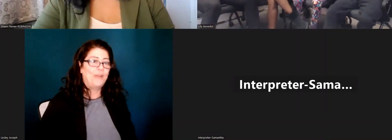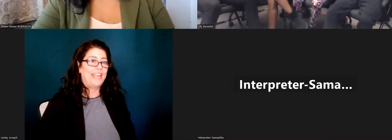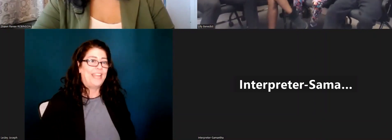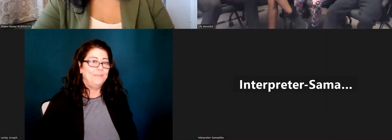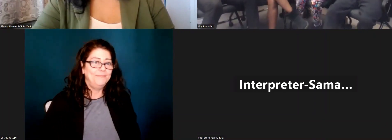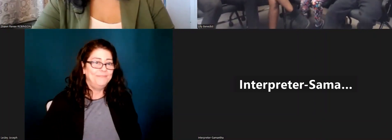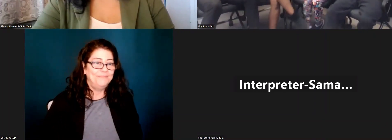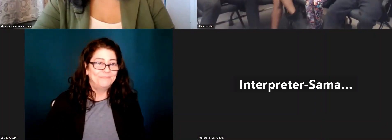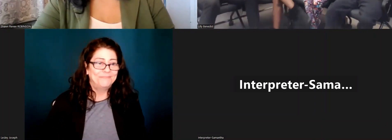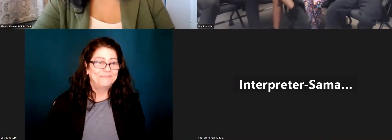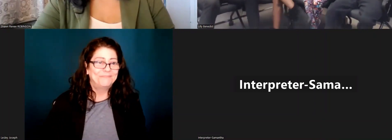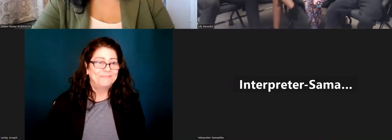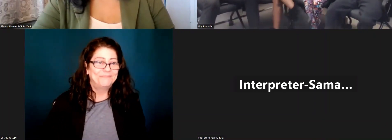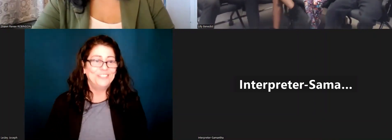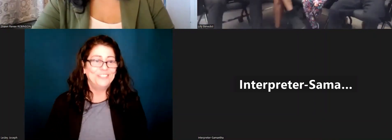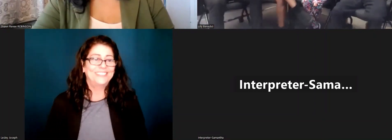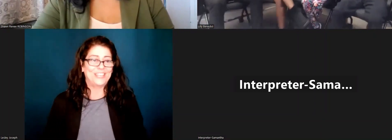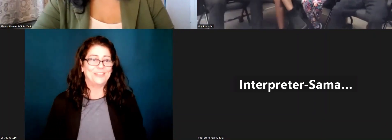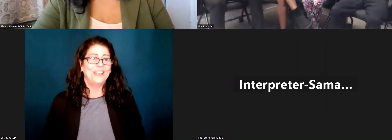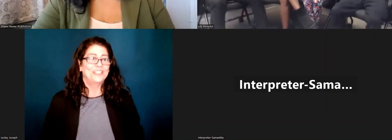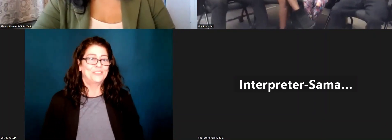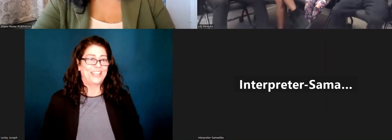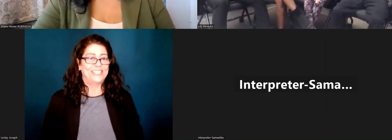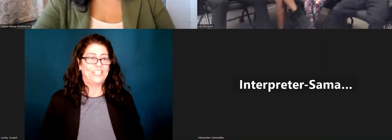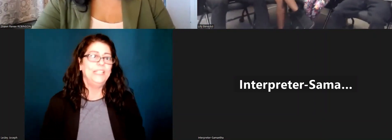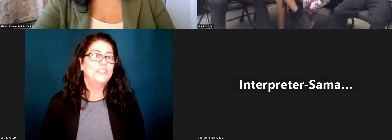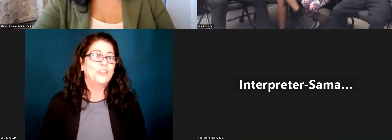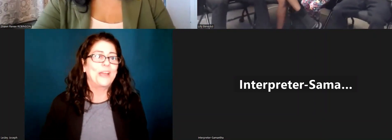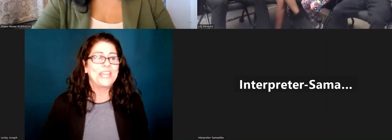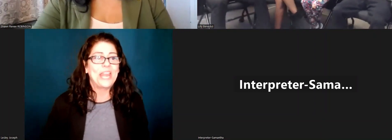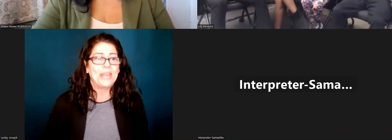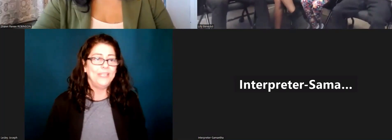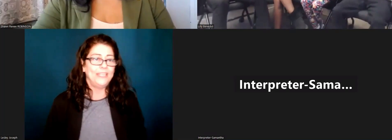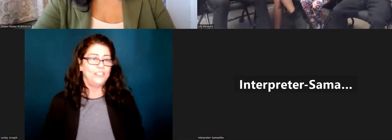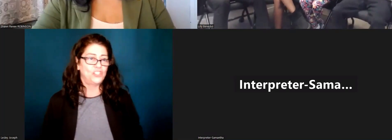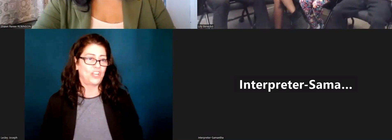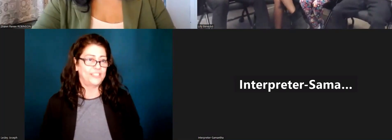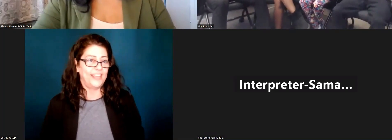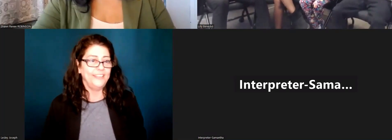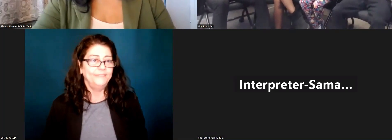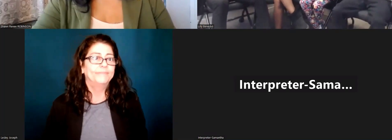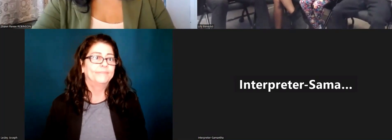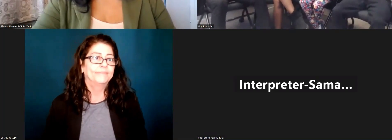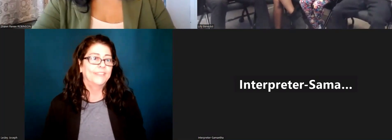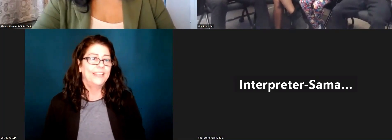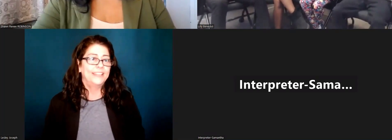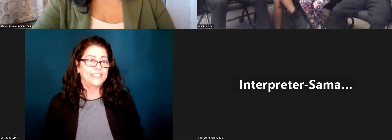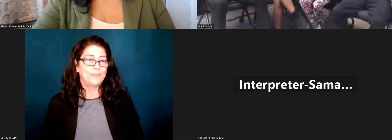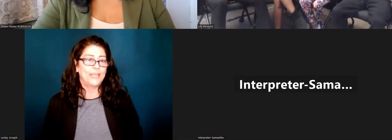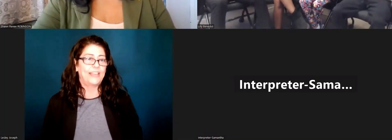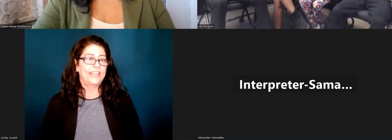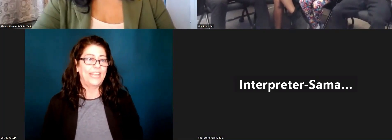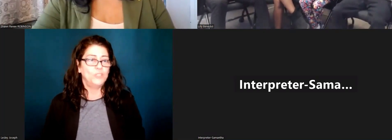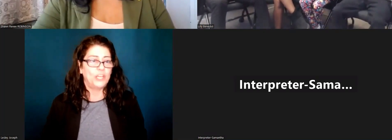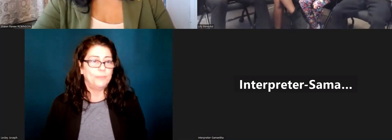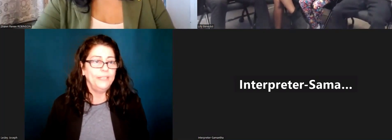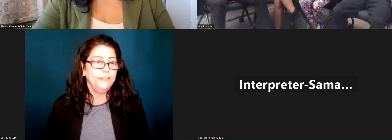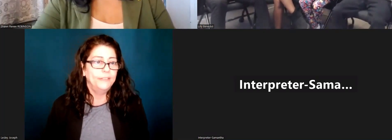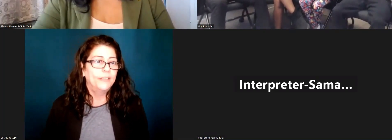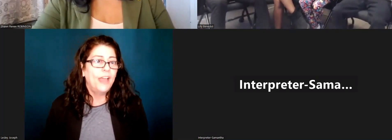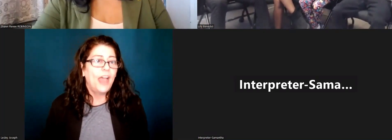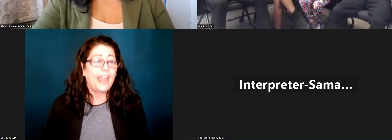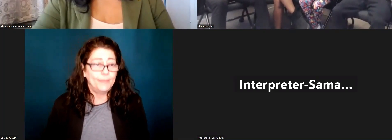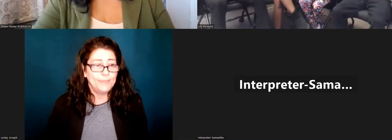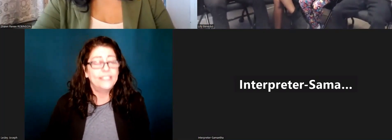So my name, scoot over a little, thank you, so they can see me. So my name is Jonte. This is my sign name,